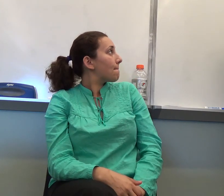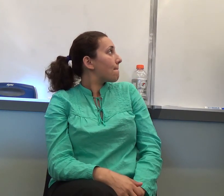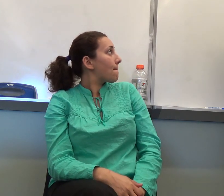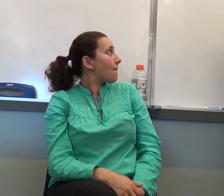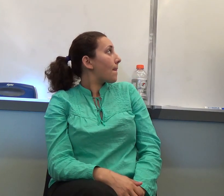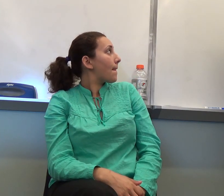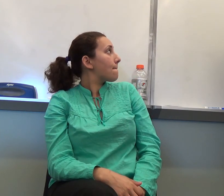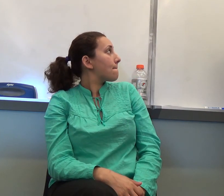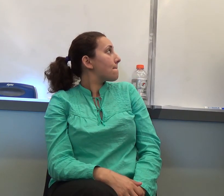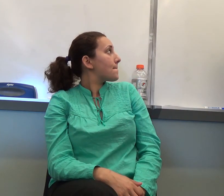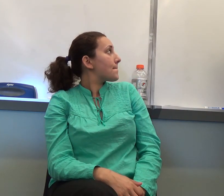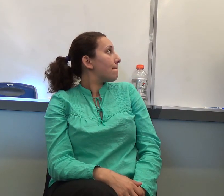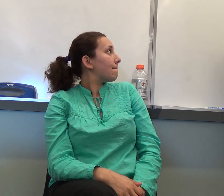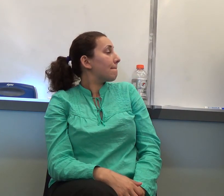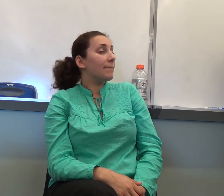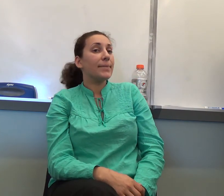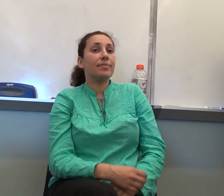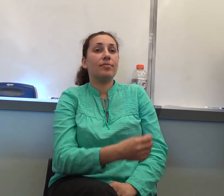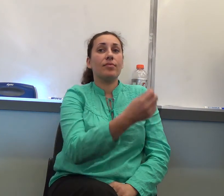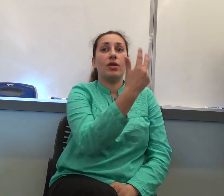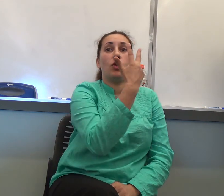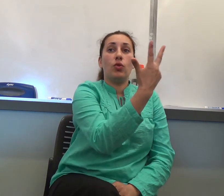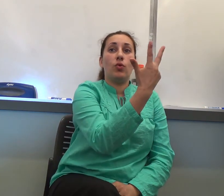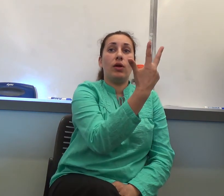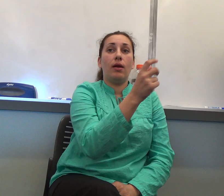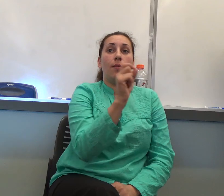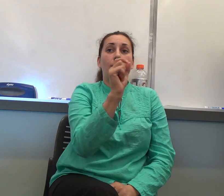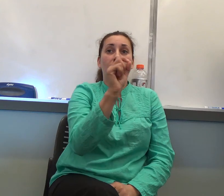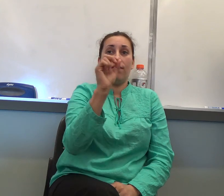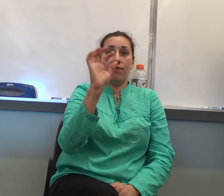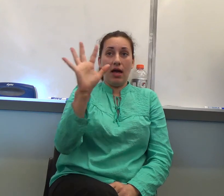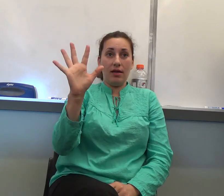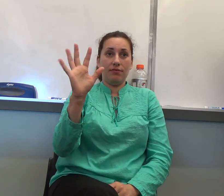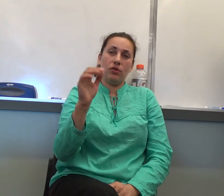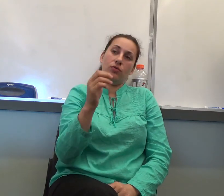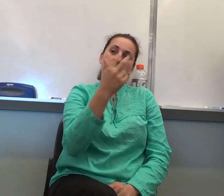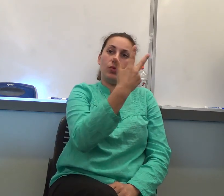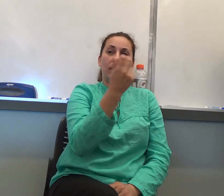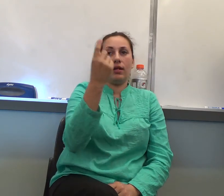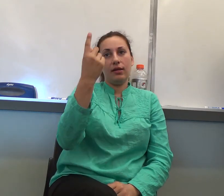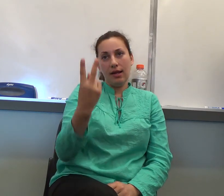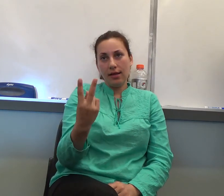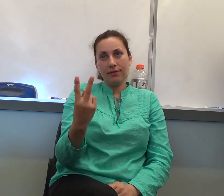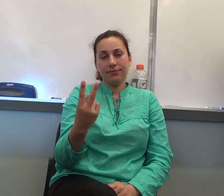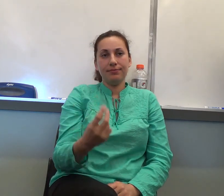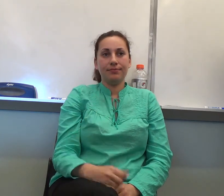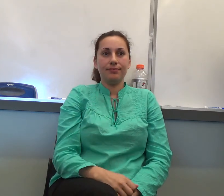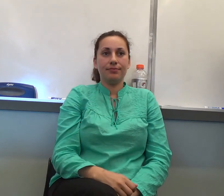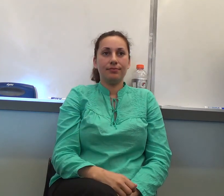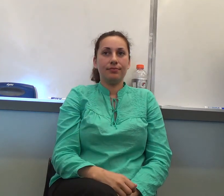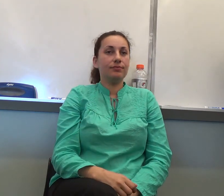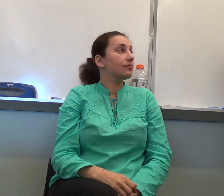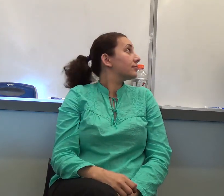They start out with 3.5, or 3.5 if you wanted to say it without decimals, divided by